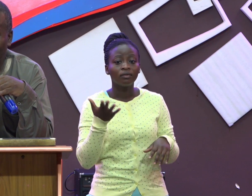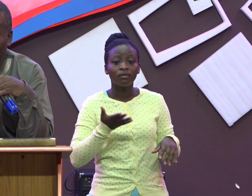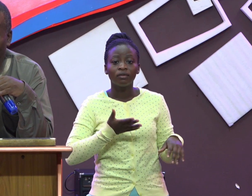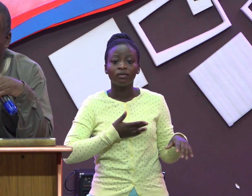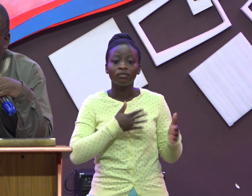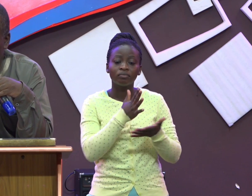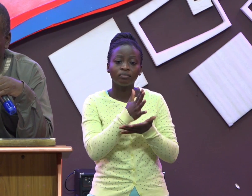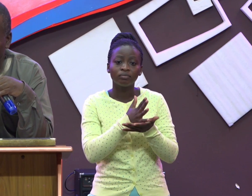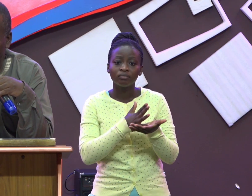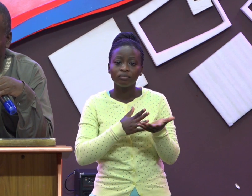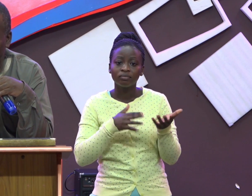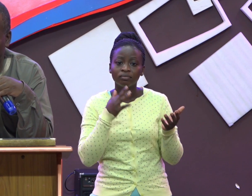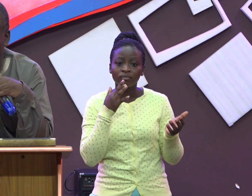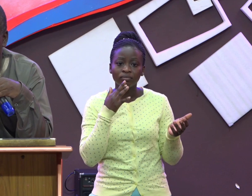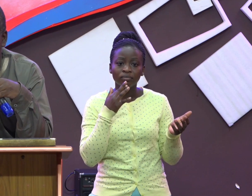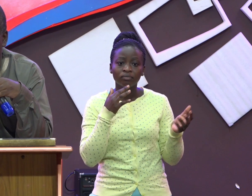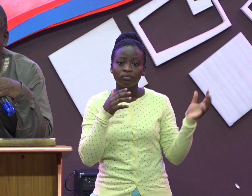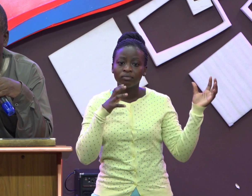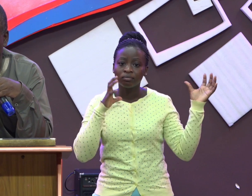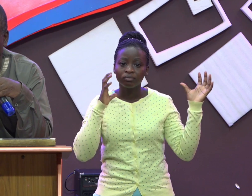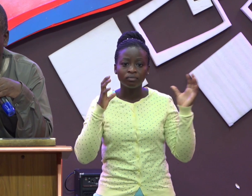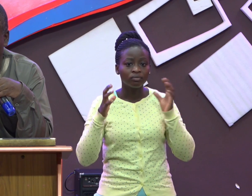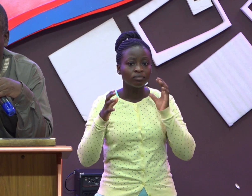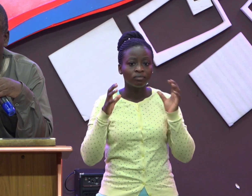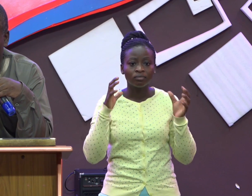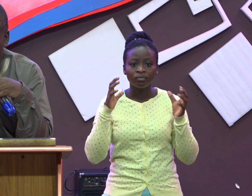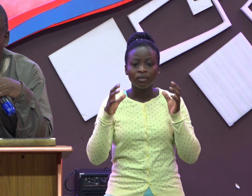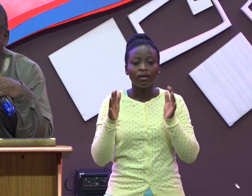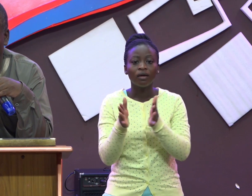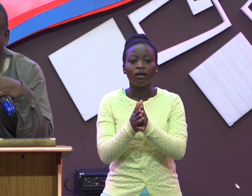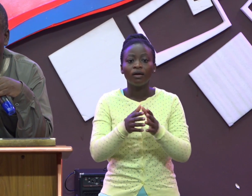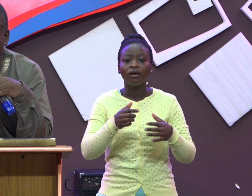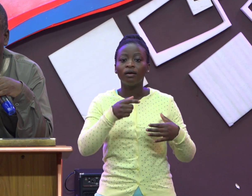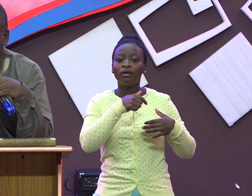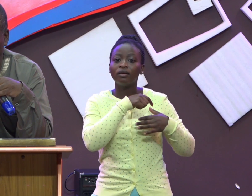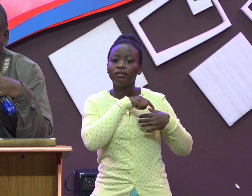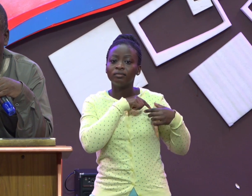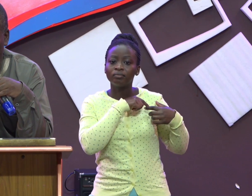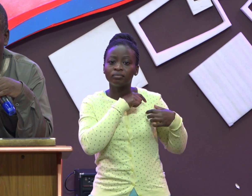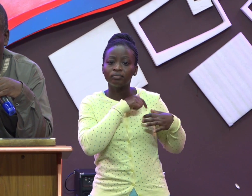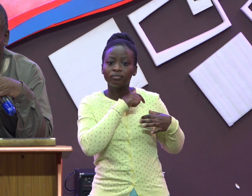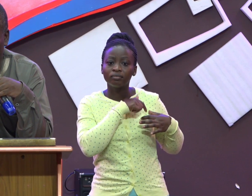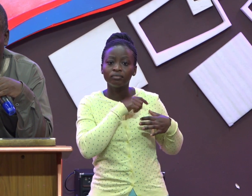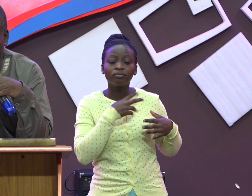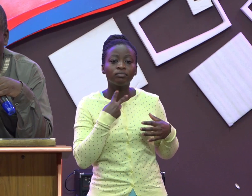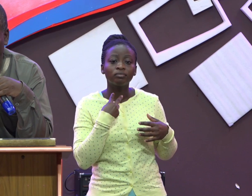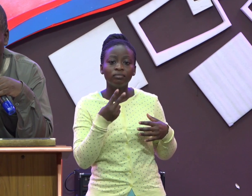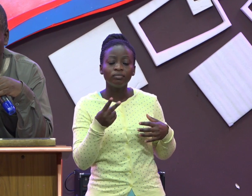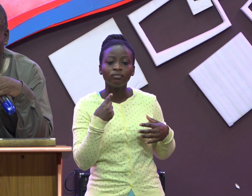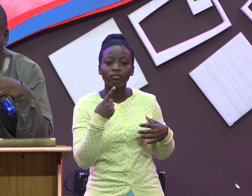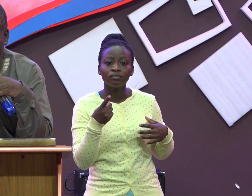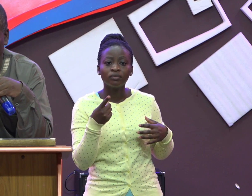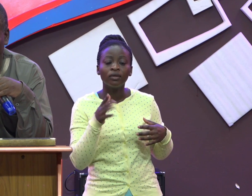some conversations. And the inner voice tells you, let your words be few. Let your words be